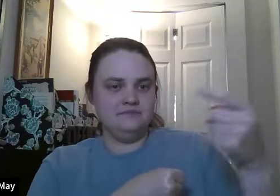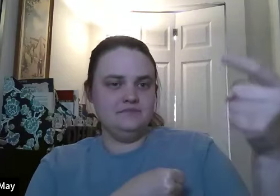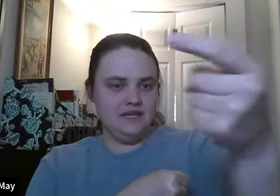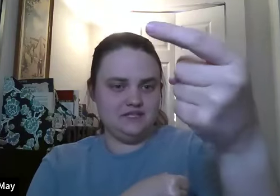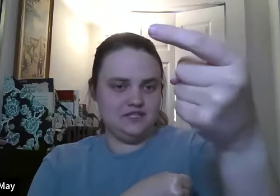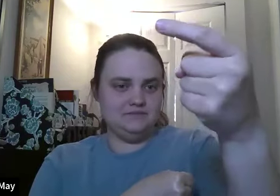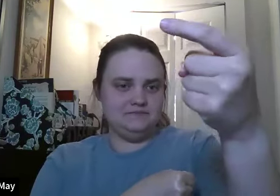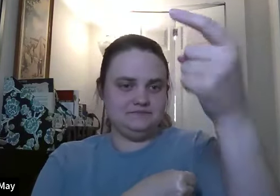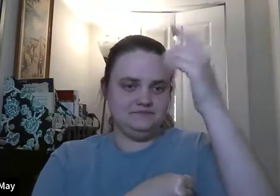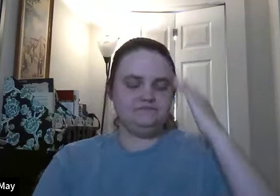Next year.